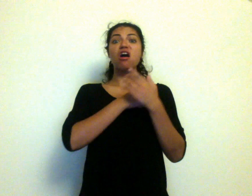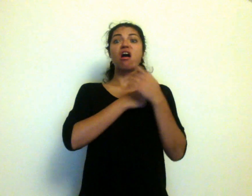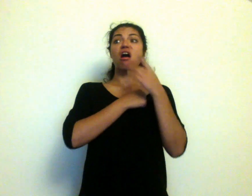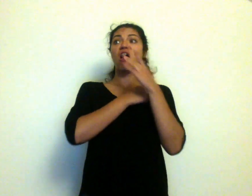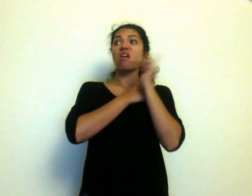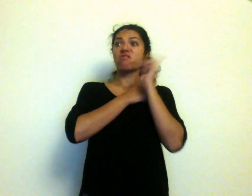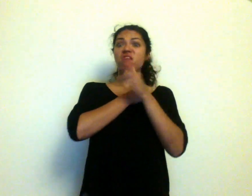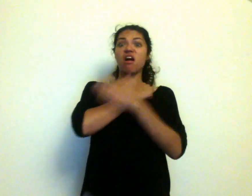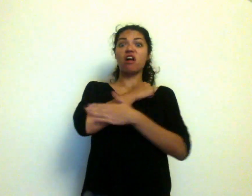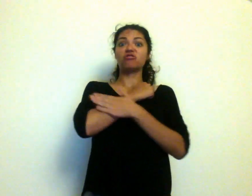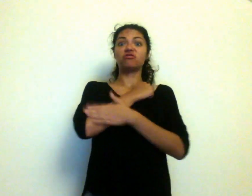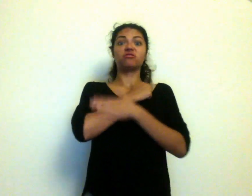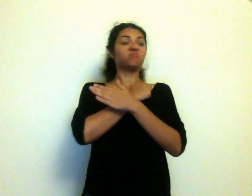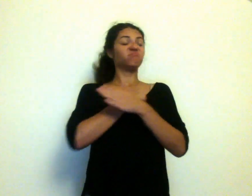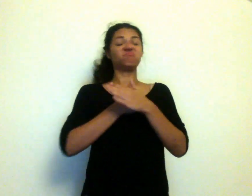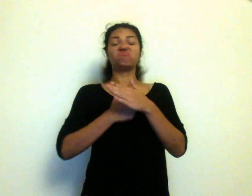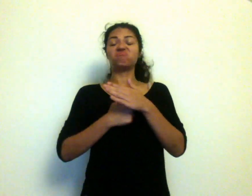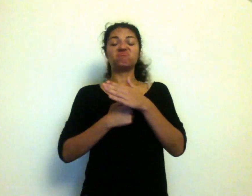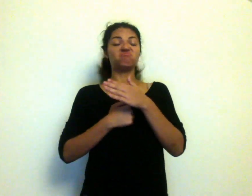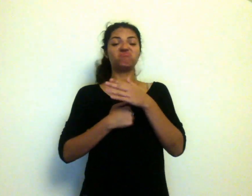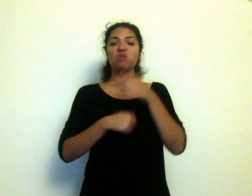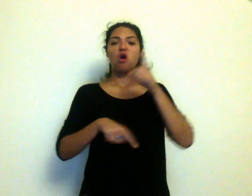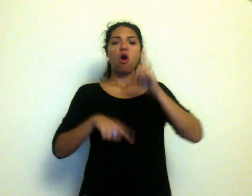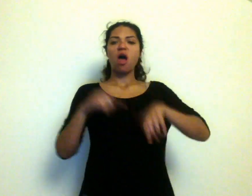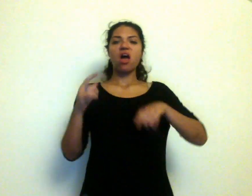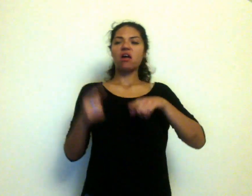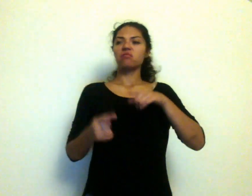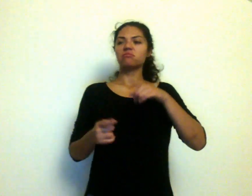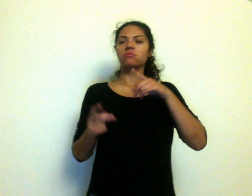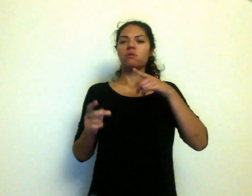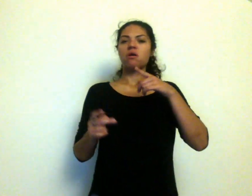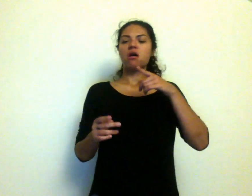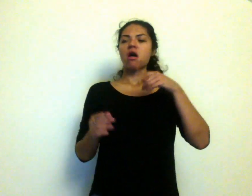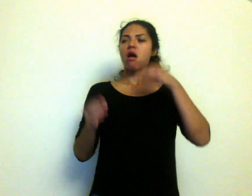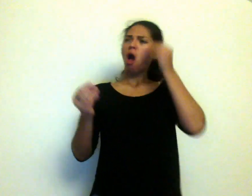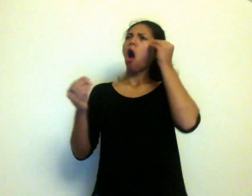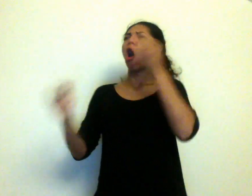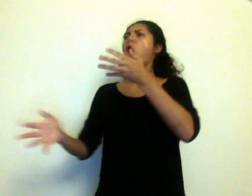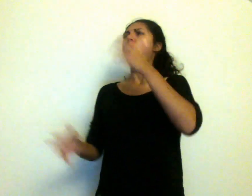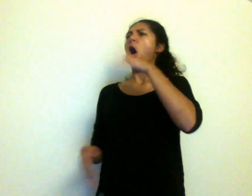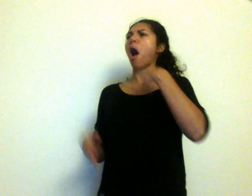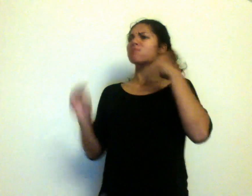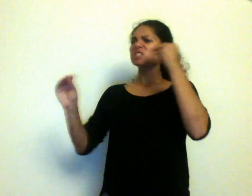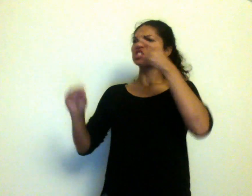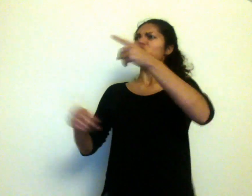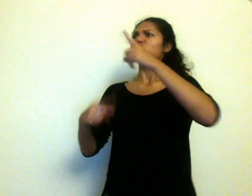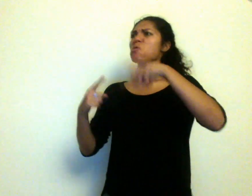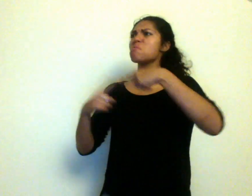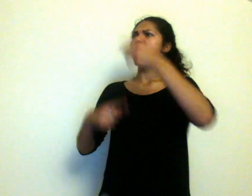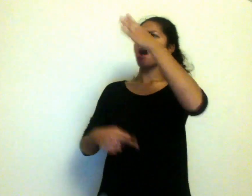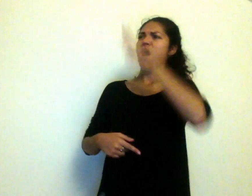that respect for their own heritage that you're coming there to teach them about God when the whole nation is steeped in